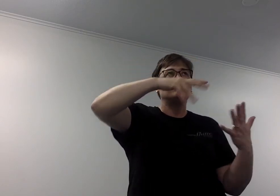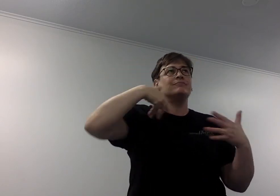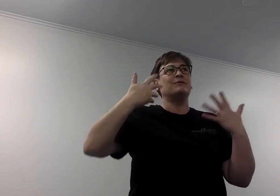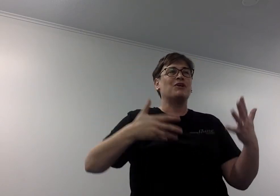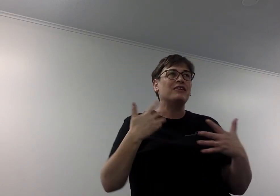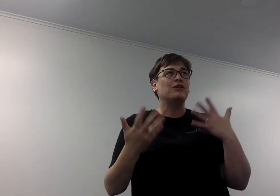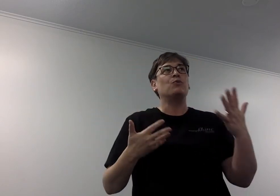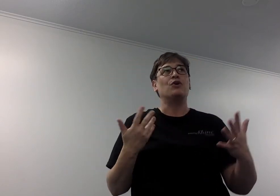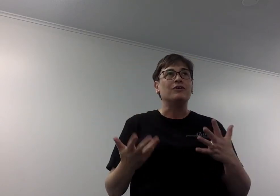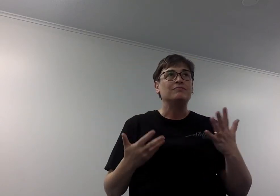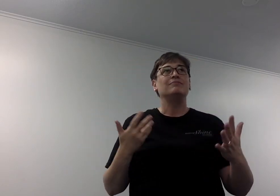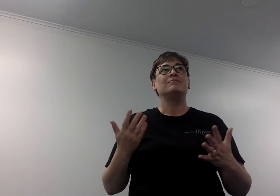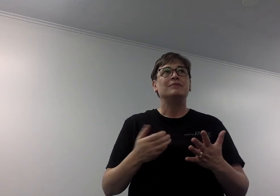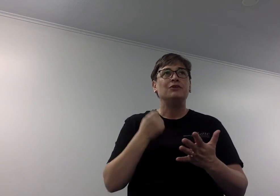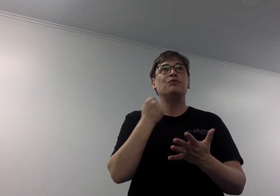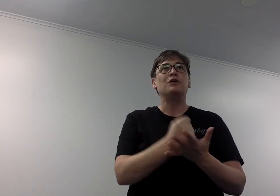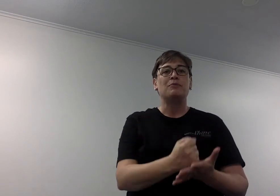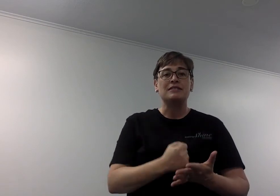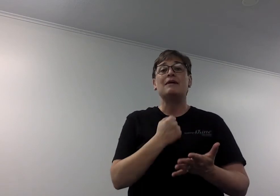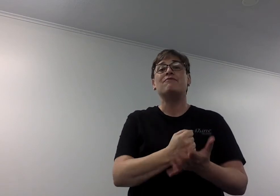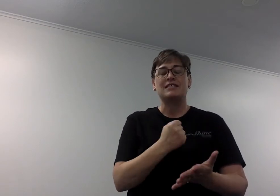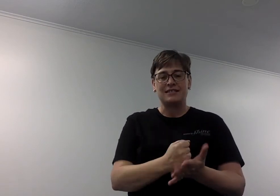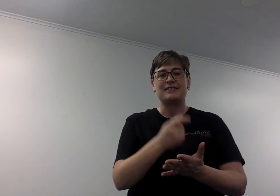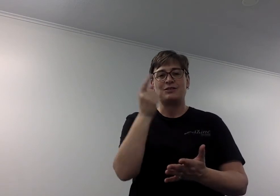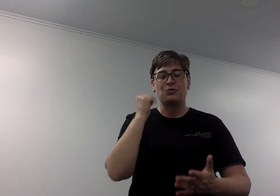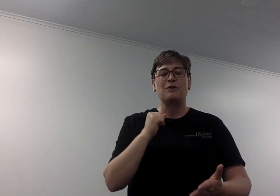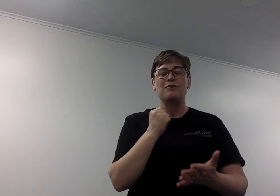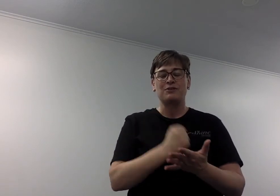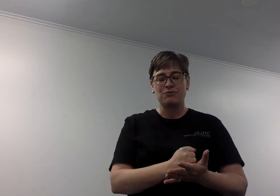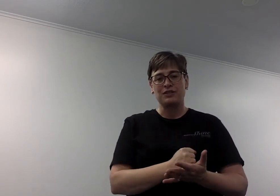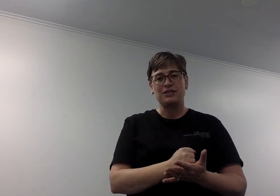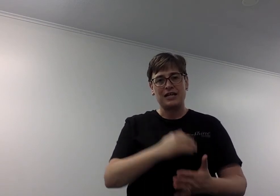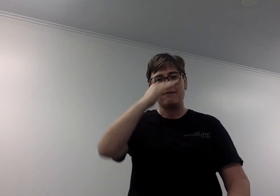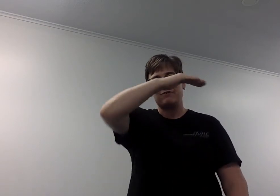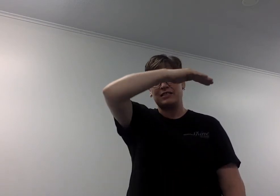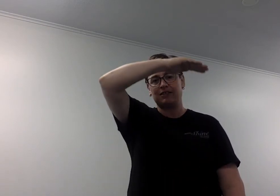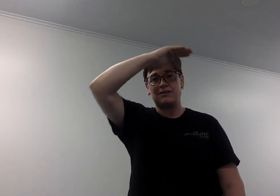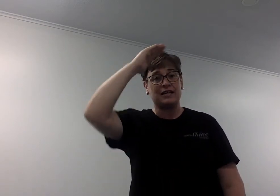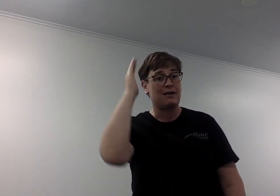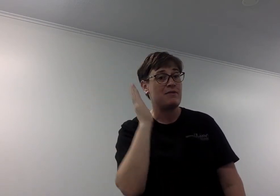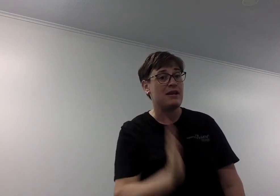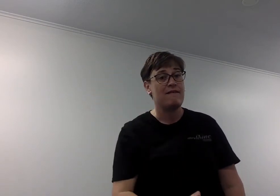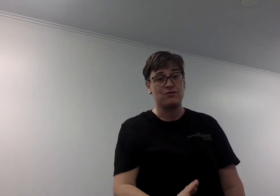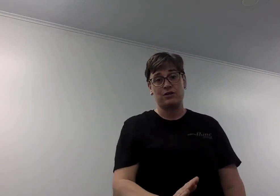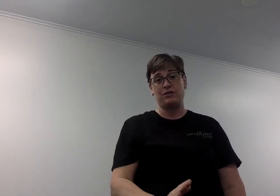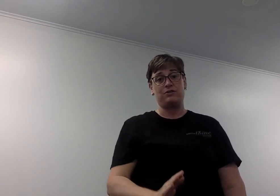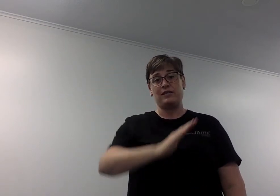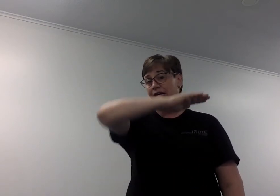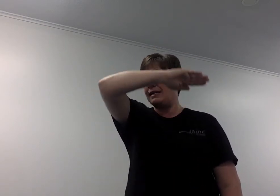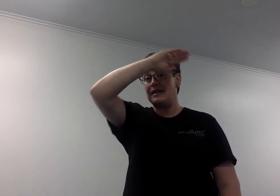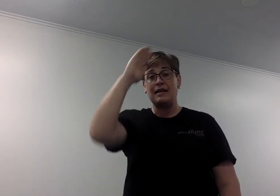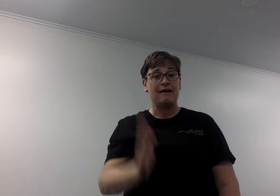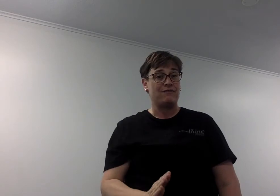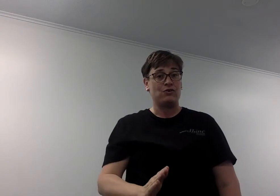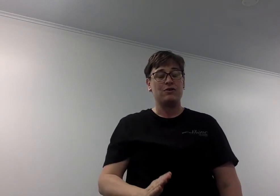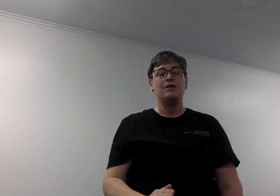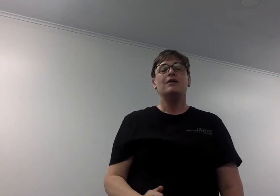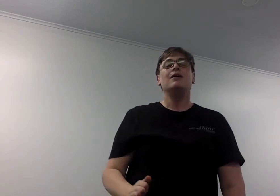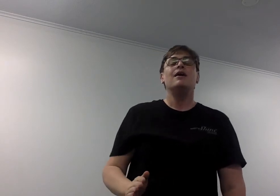I'm trying to think of the word. It really puts an emphasis. That's the word. It puts a really good emphasis on it. Like I'm never going to do that.